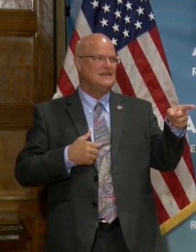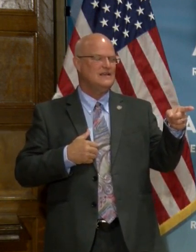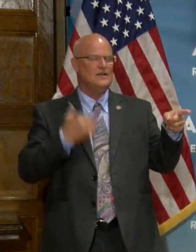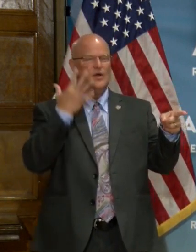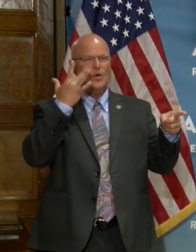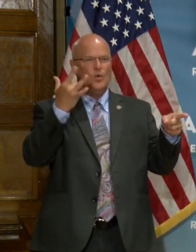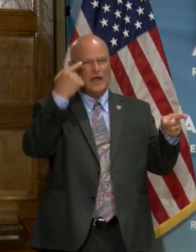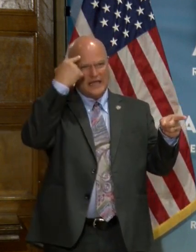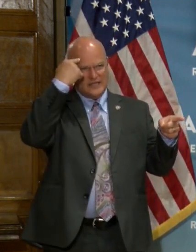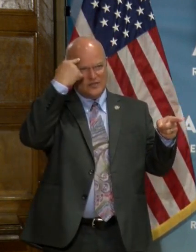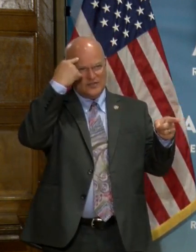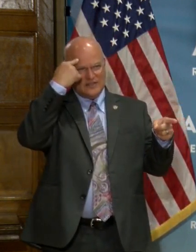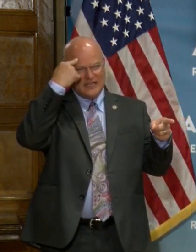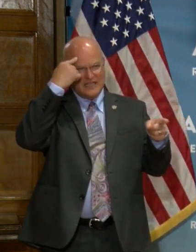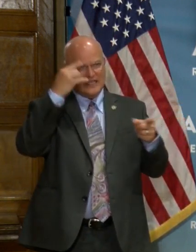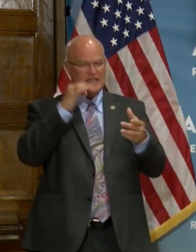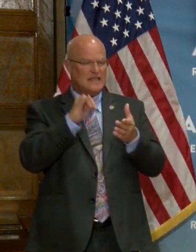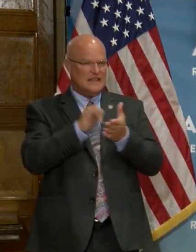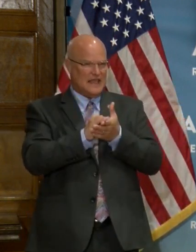think,